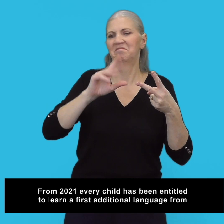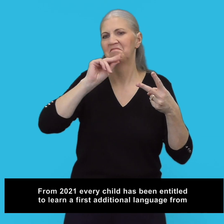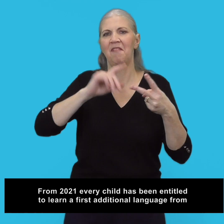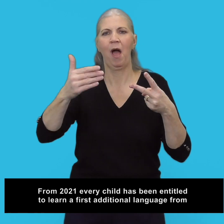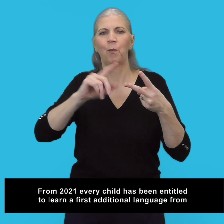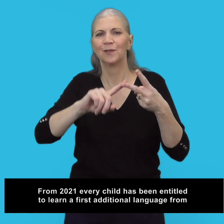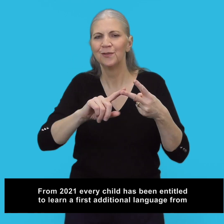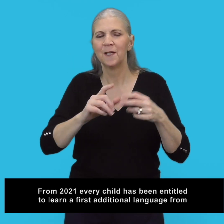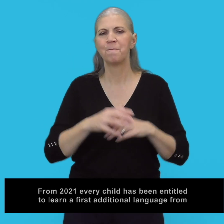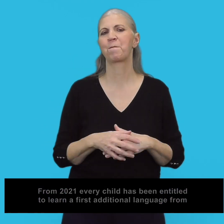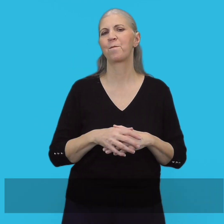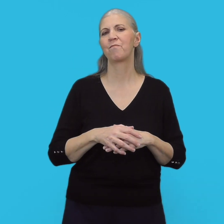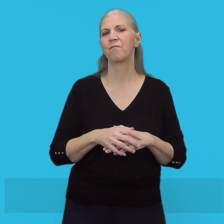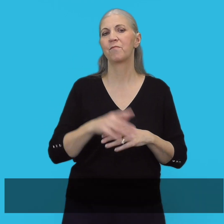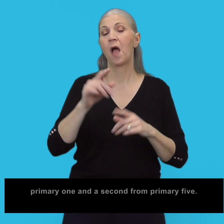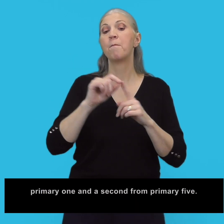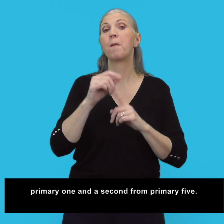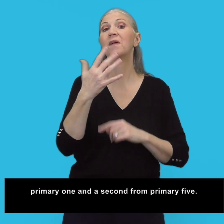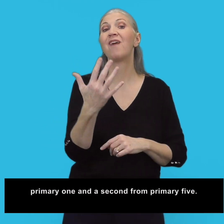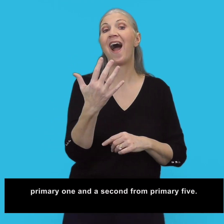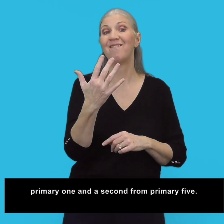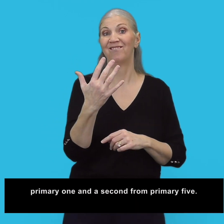second from Primary 5.